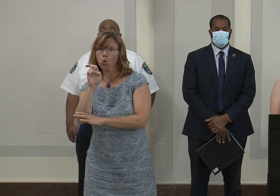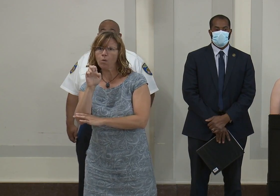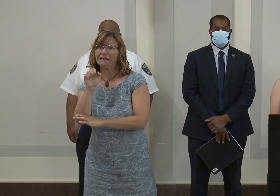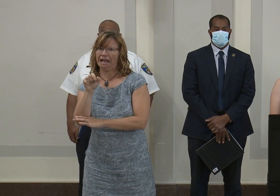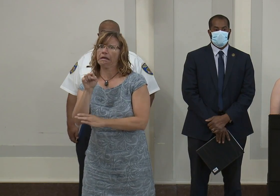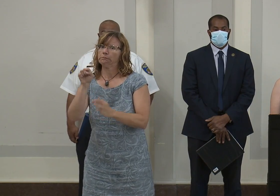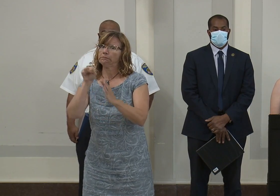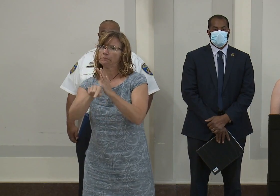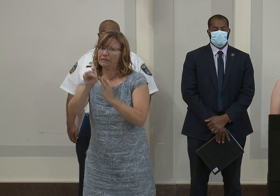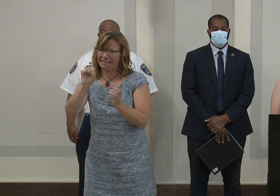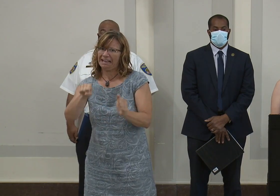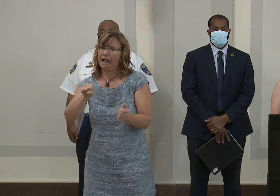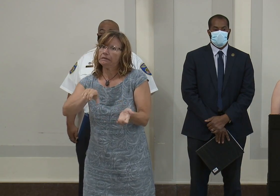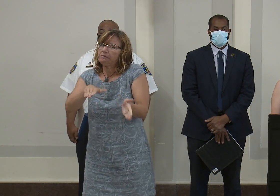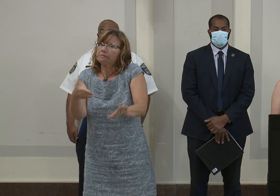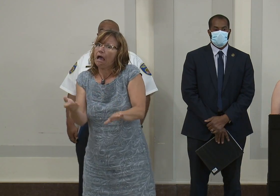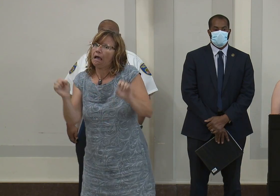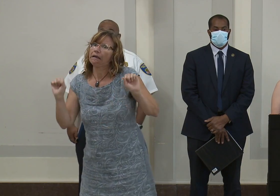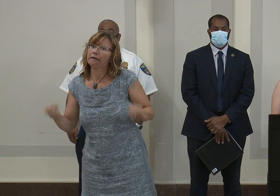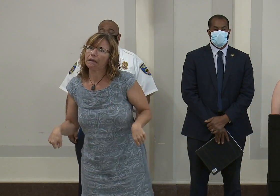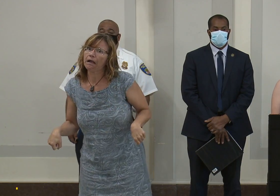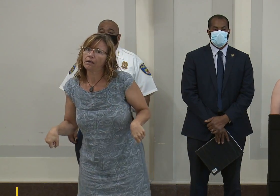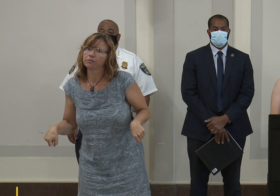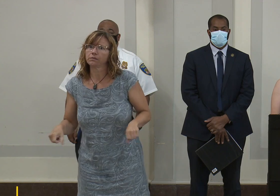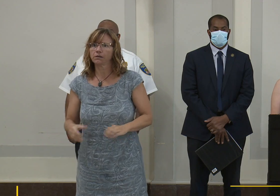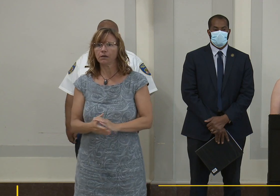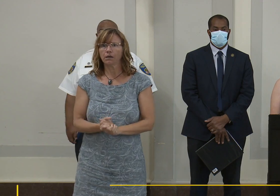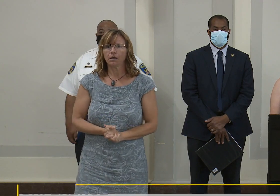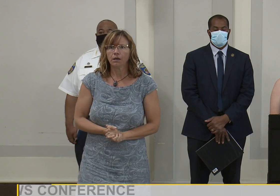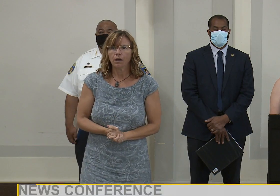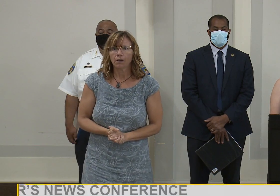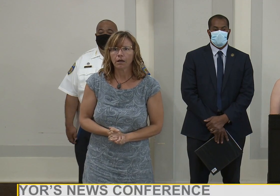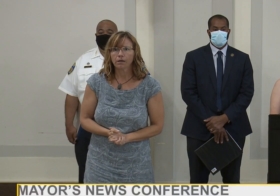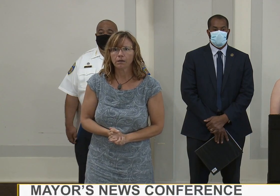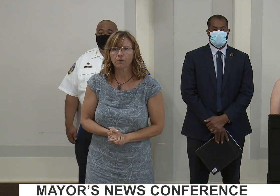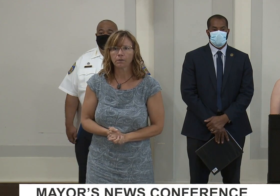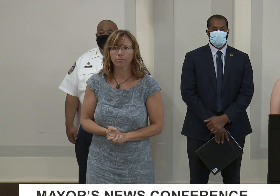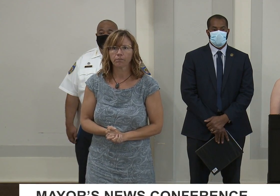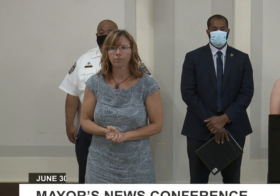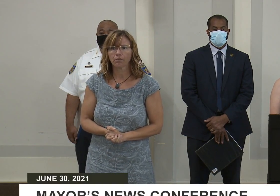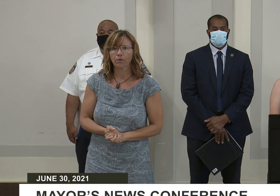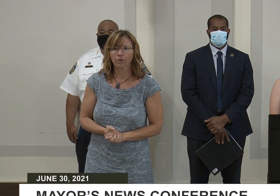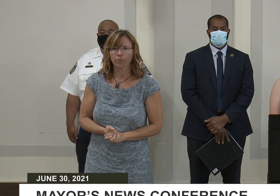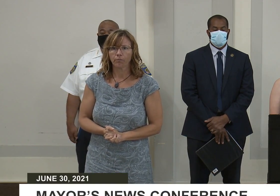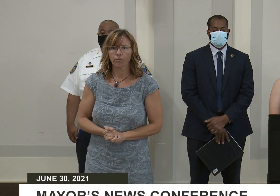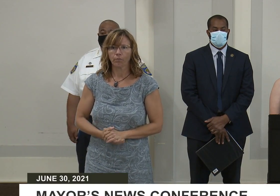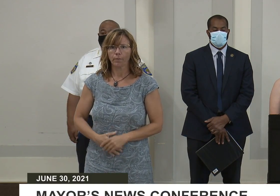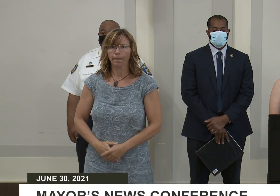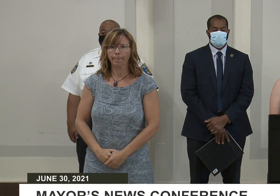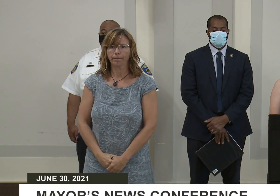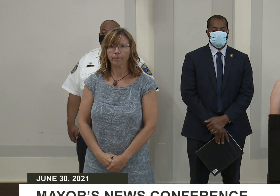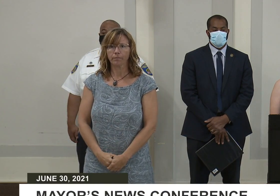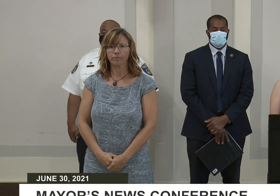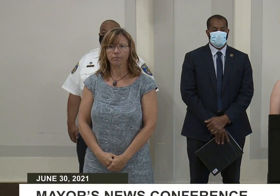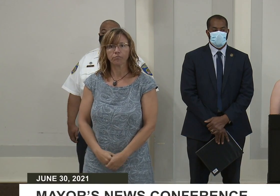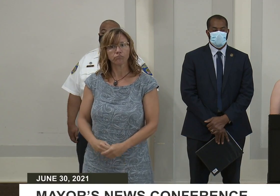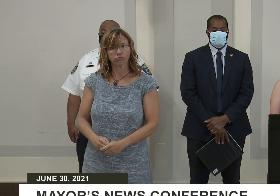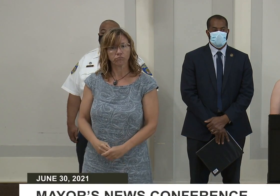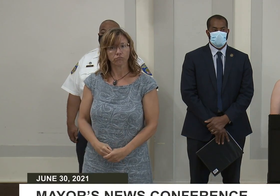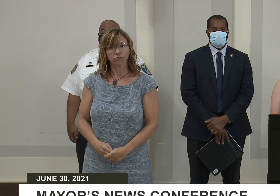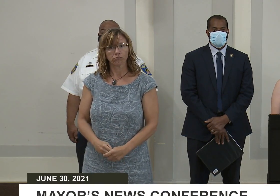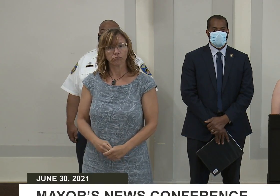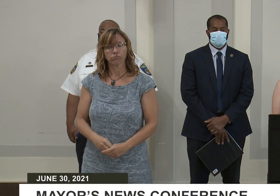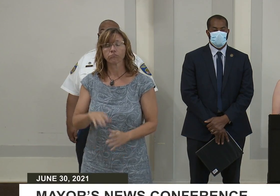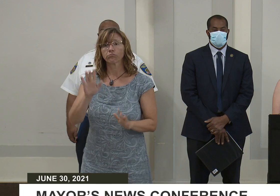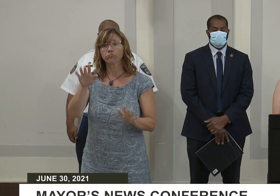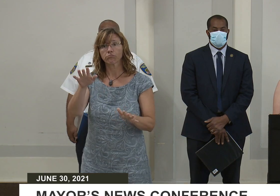time. Most importantly, stay cool. Spending even a little bit of time in air conditioning can help give your body a break from